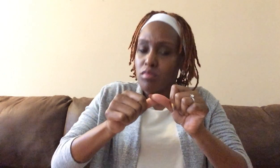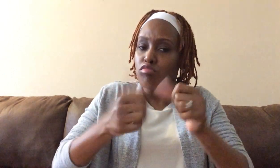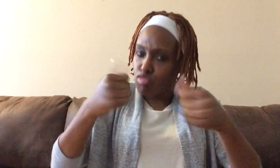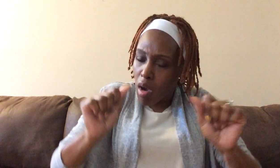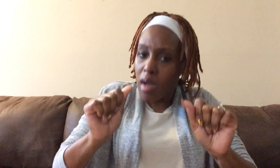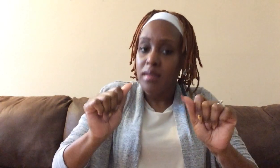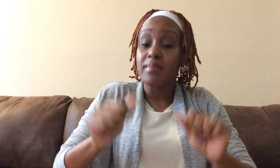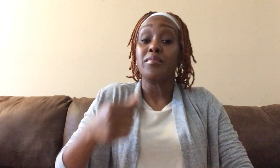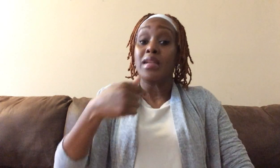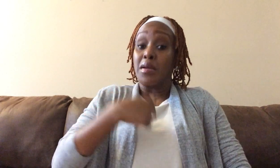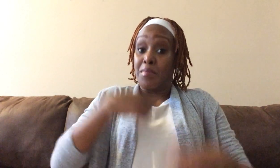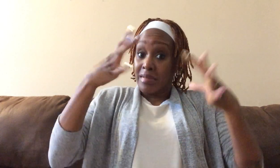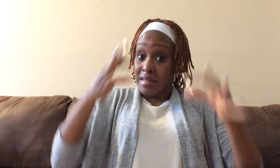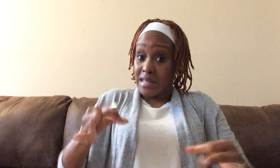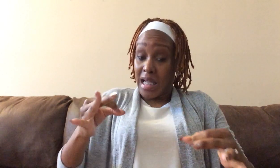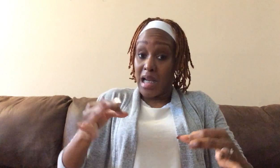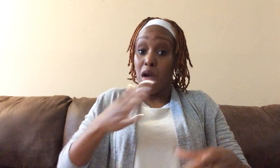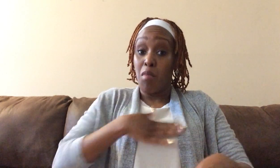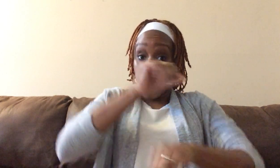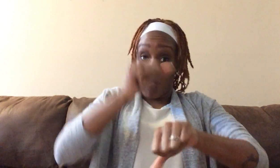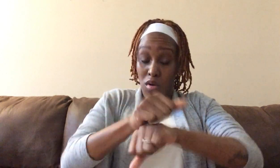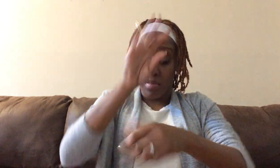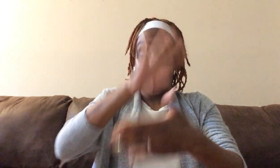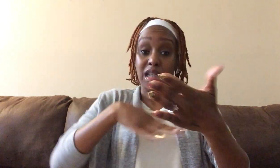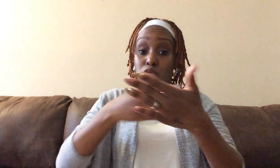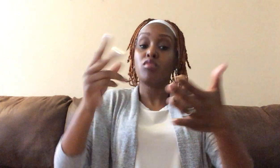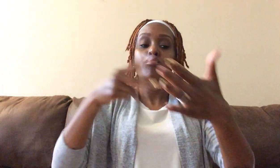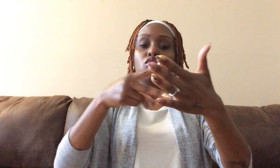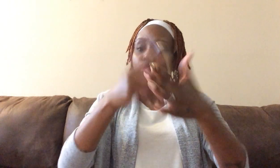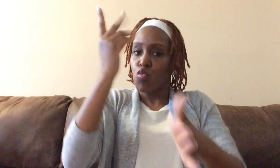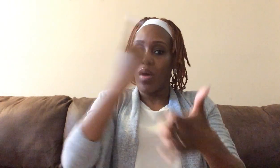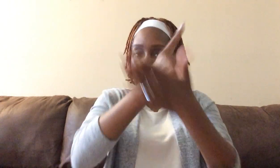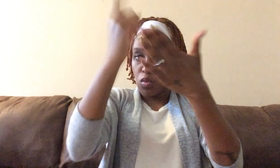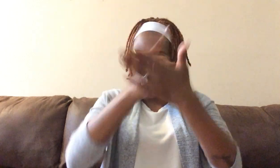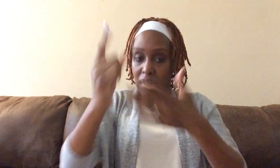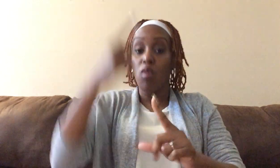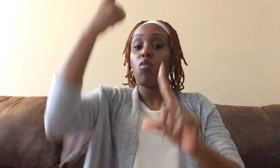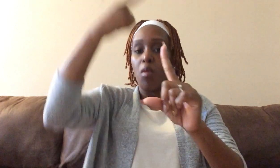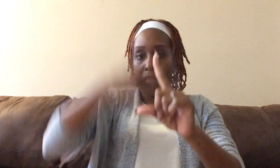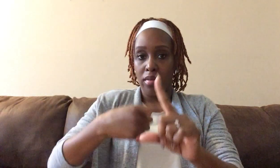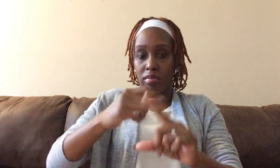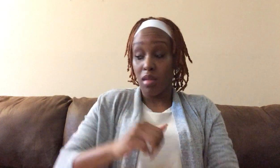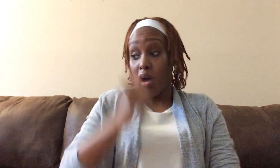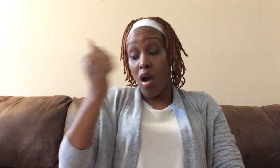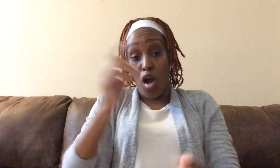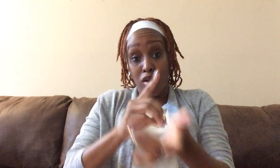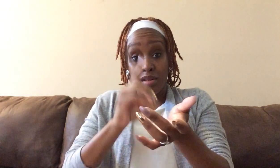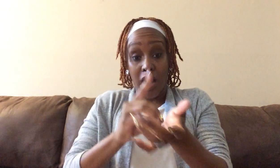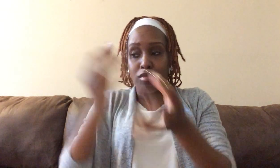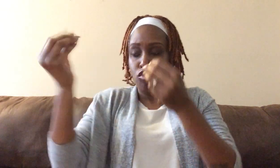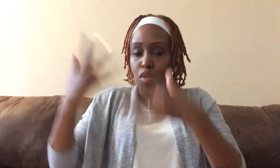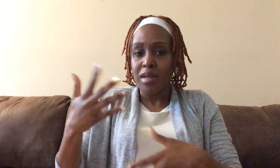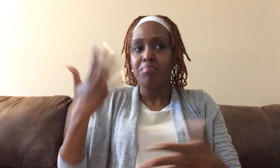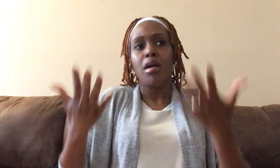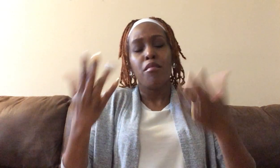twice a week for a month. Other doctors' offices told me it would take three to six months for